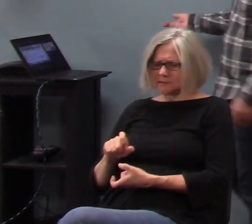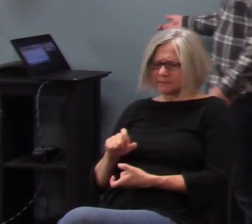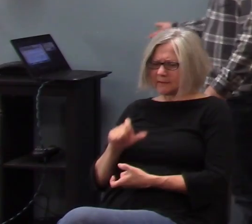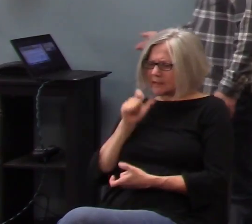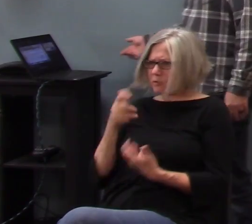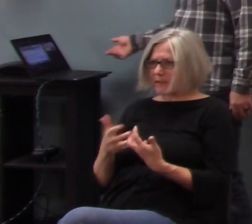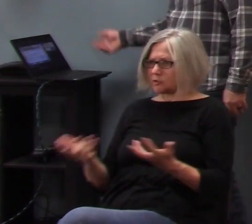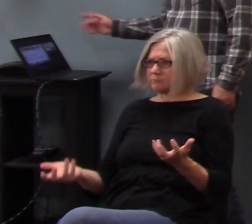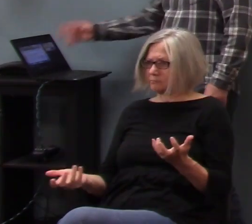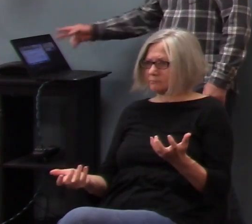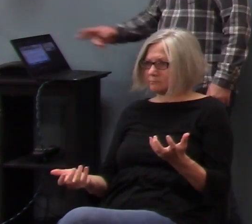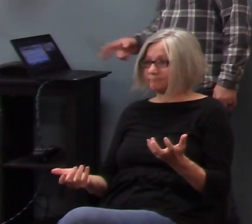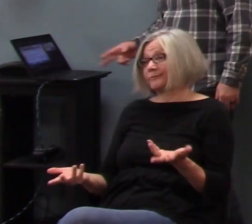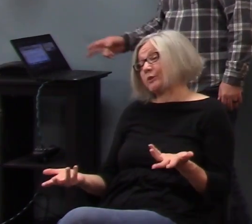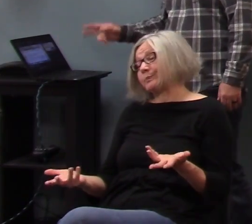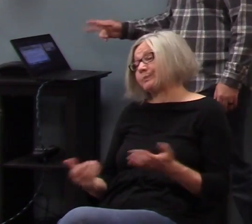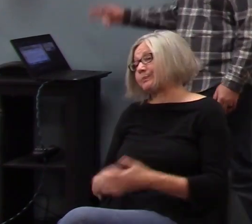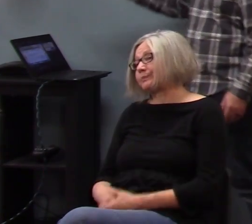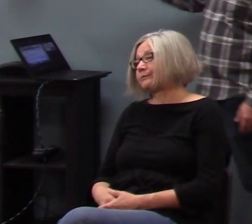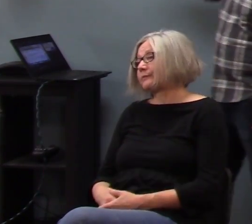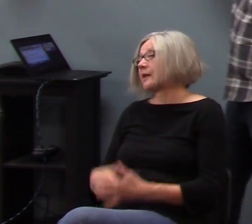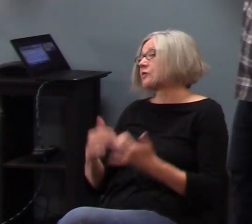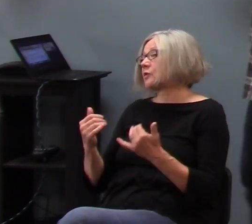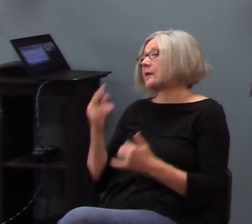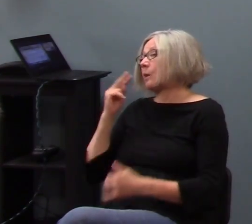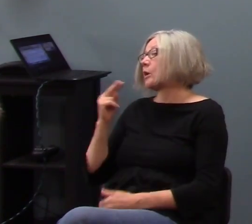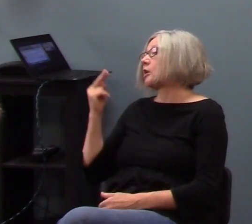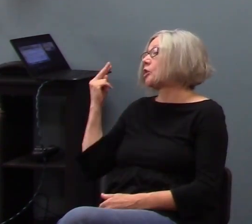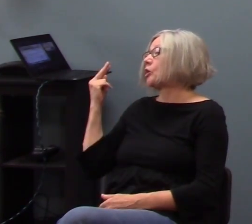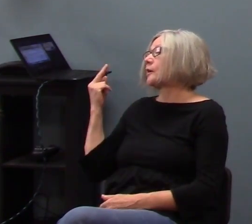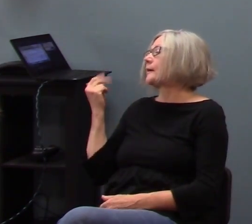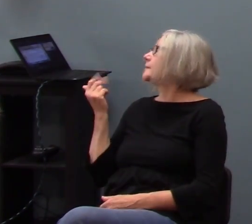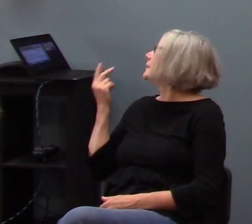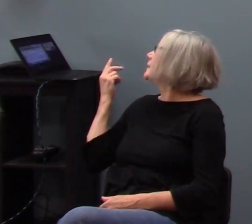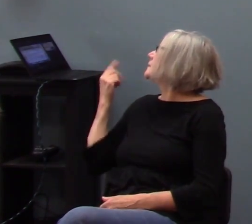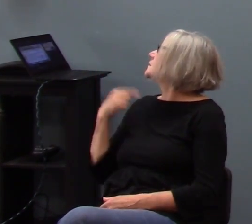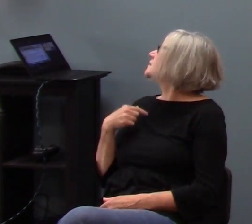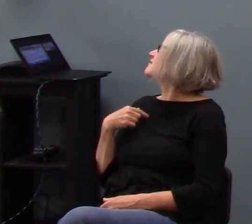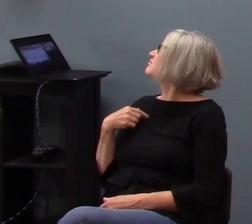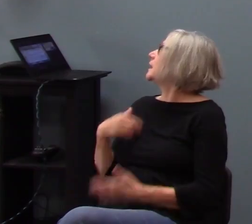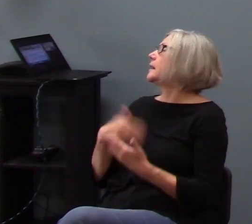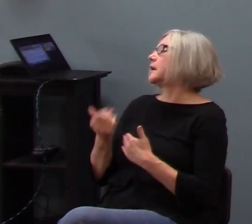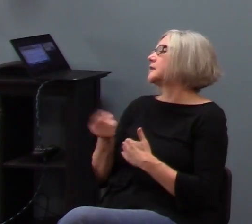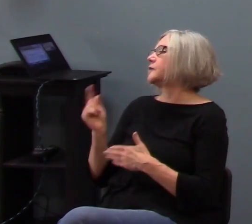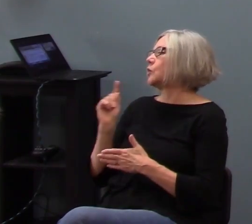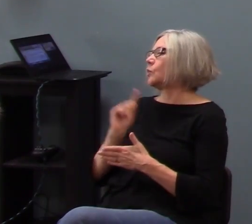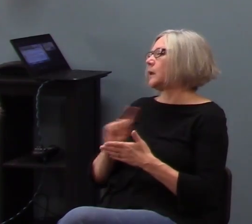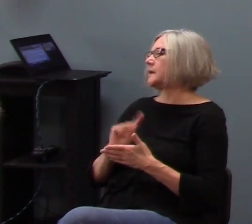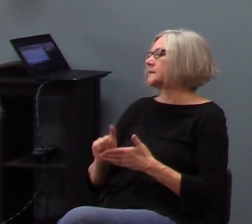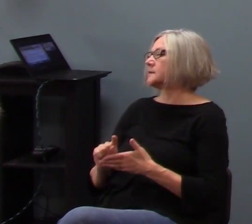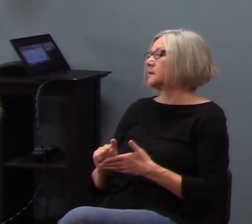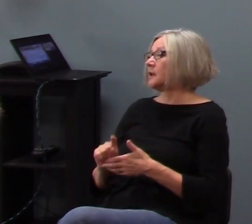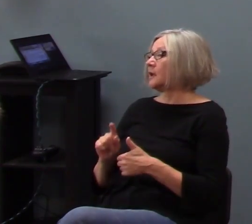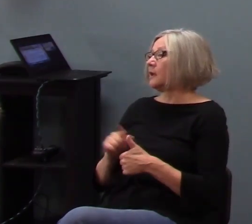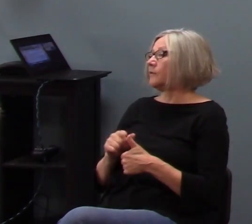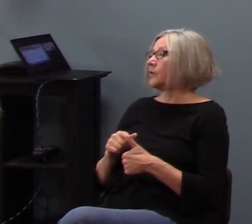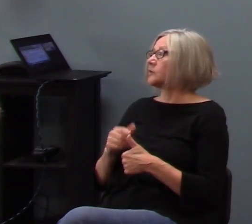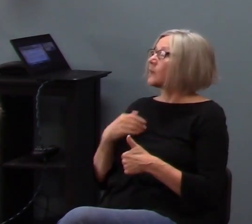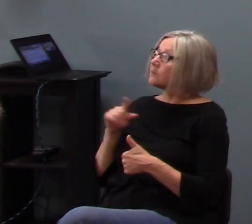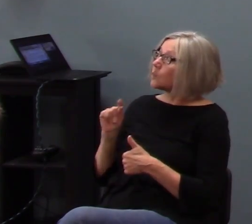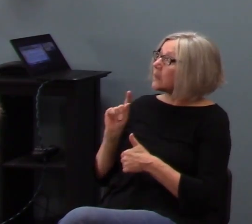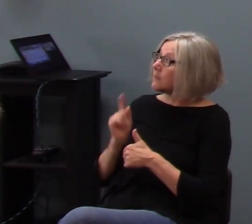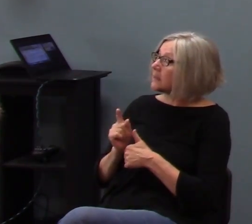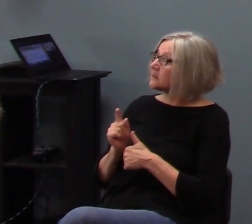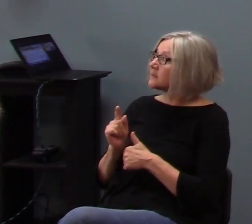Okay. So we're going to take a look at these 3 pieces over the next few weeks. And so the first one we're going to look at today, we have about 20 minutes left.